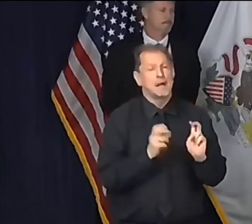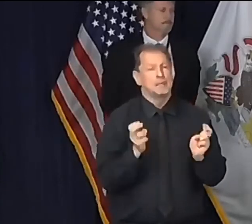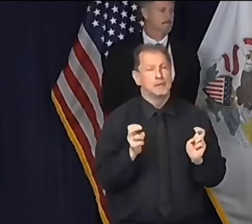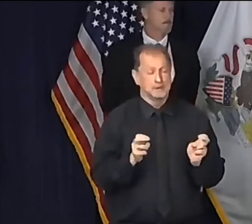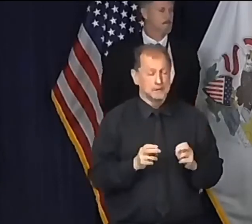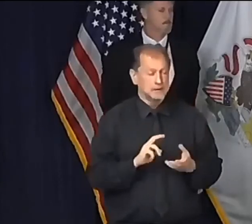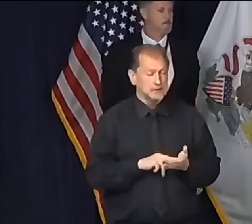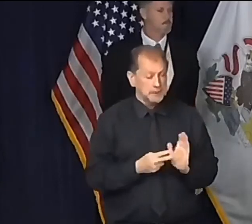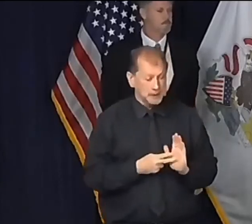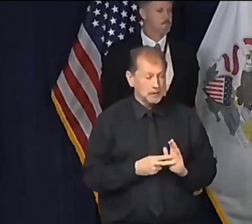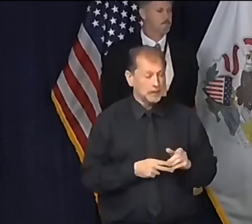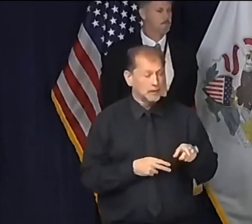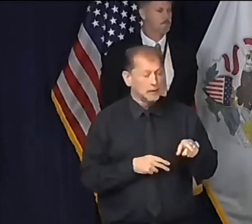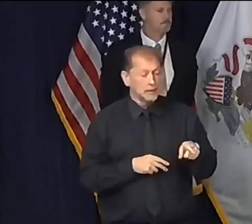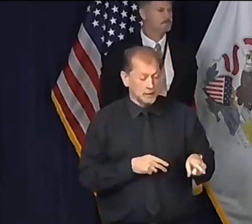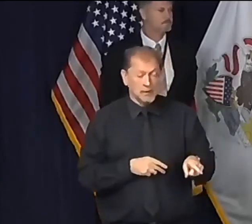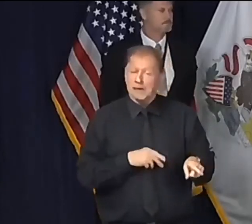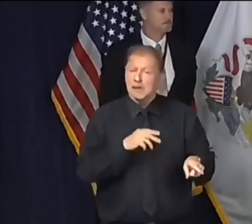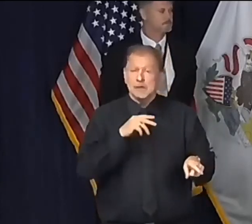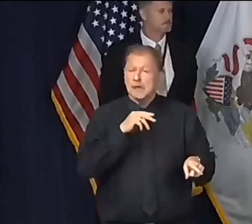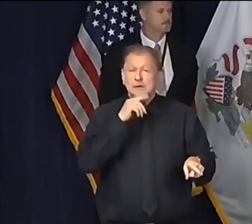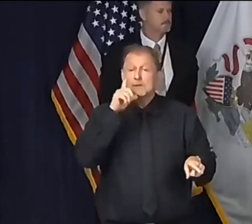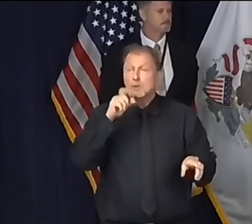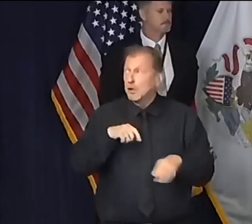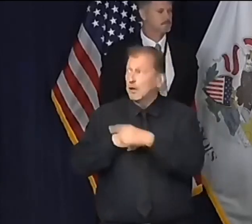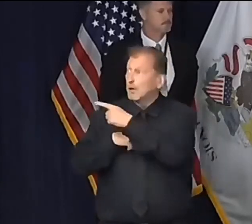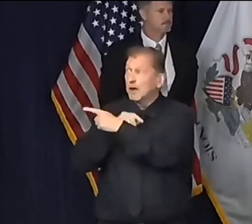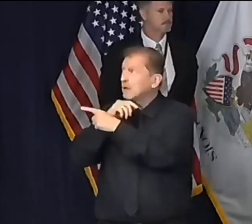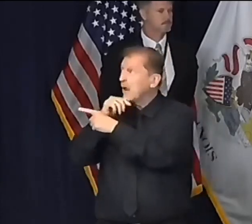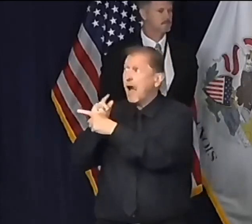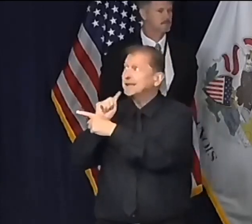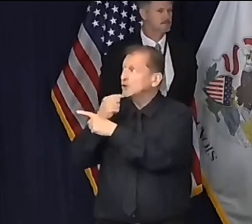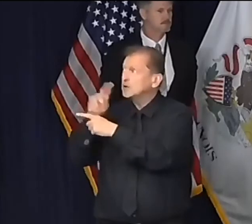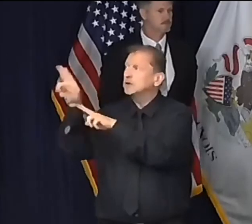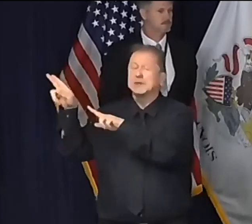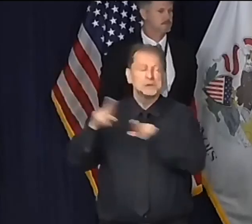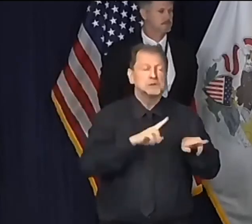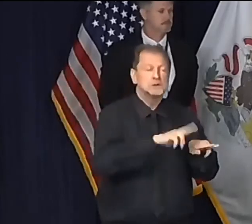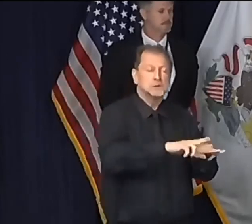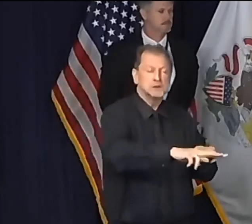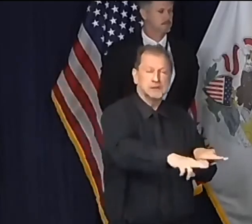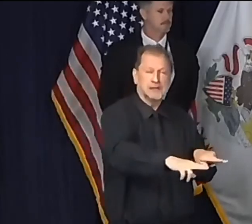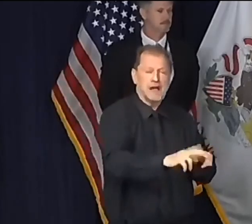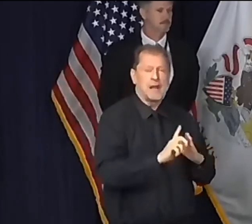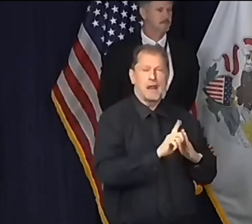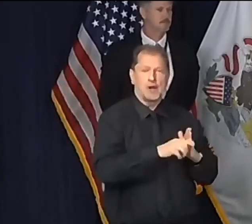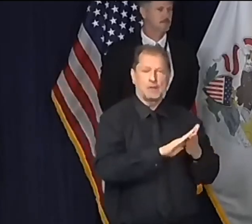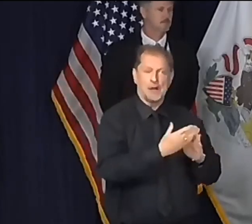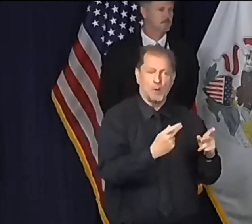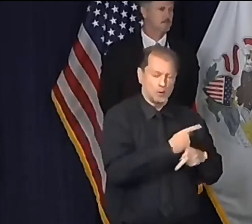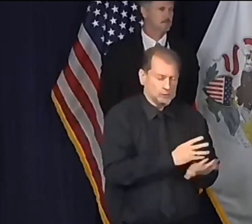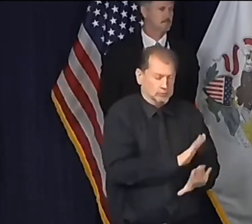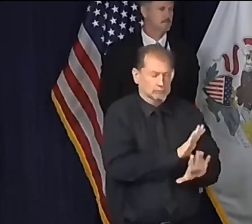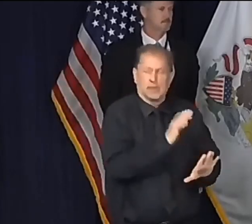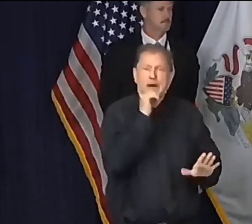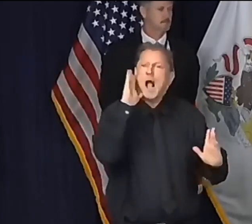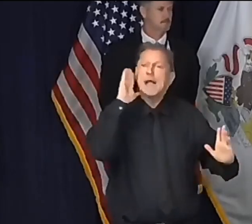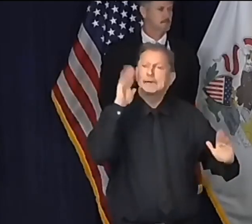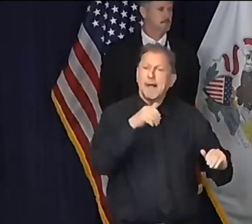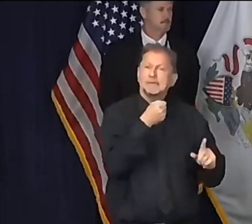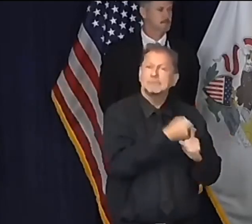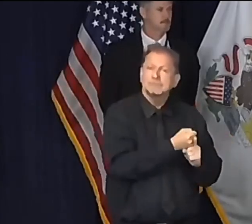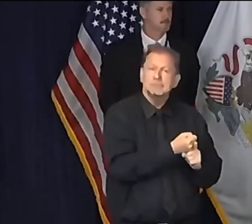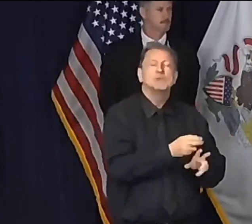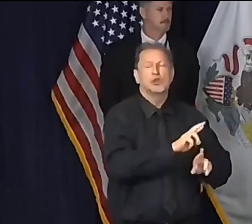lower acuity hospital beds that are being put in. Those lower acuity ones are the ones that are done now, the ones that we unveiled a few